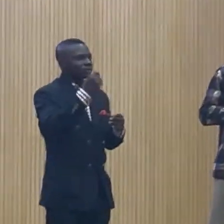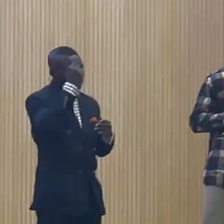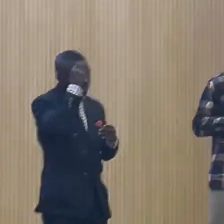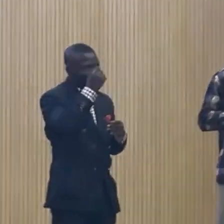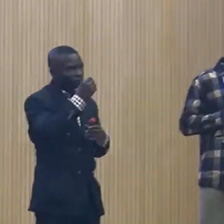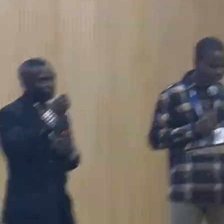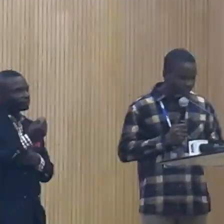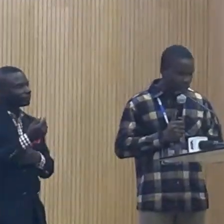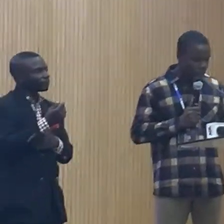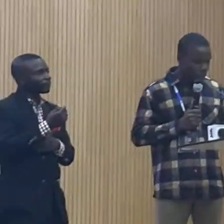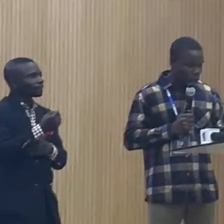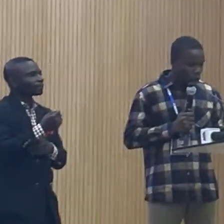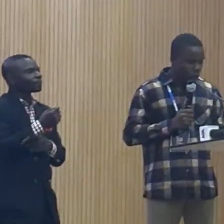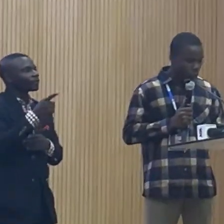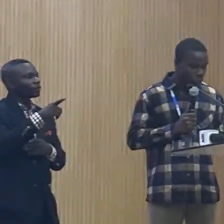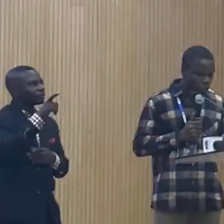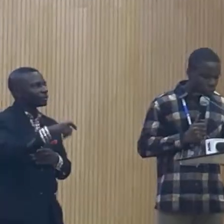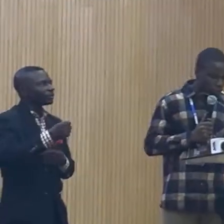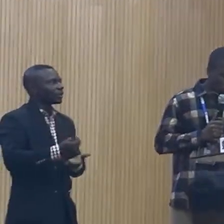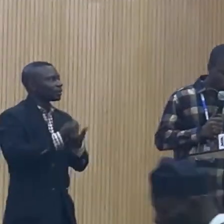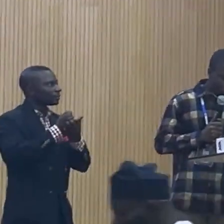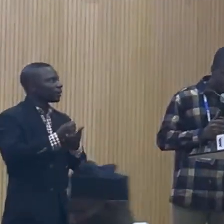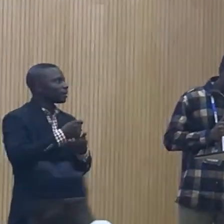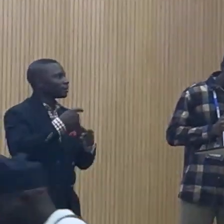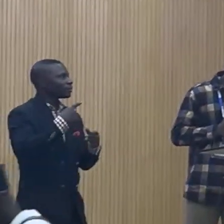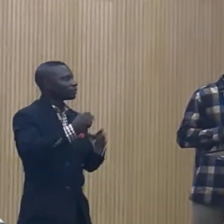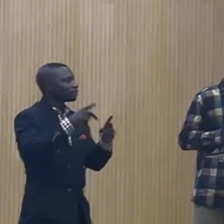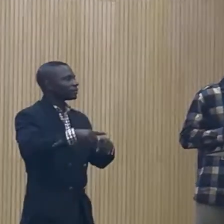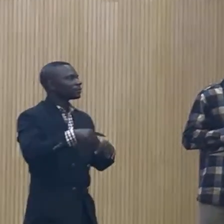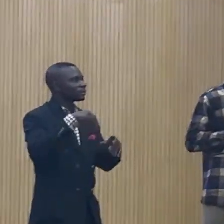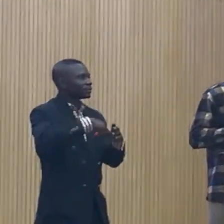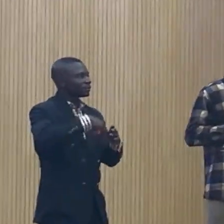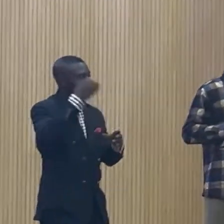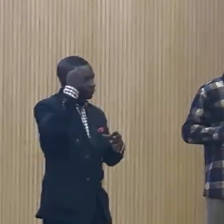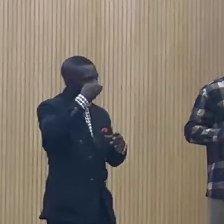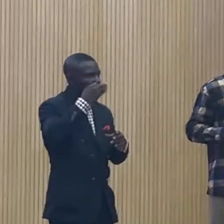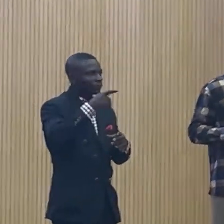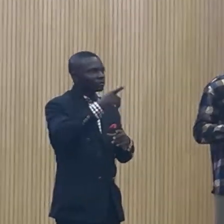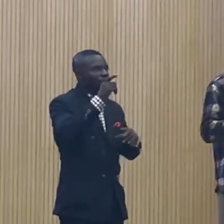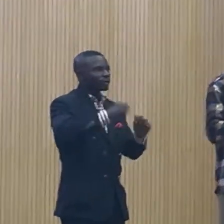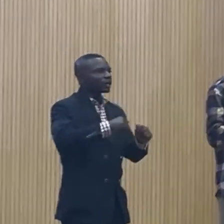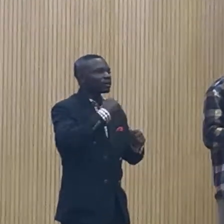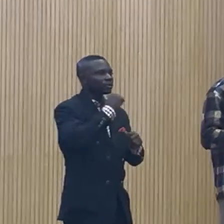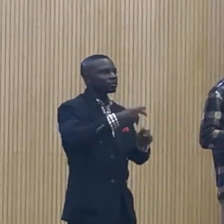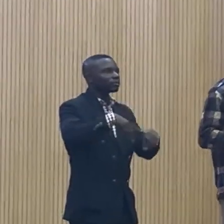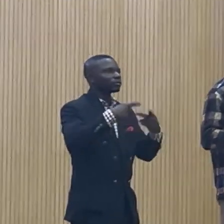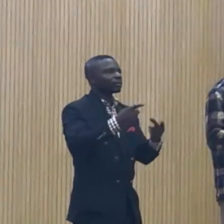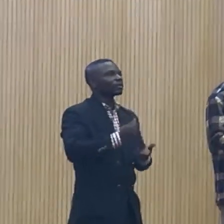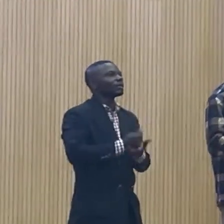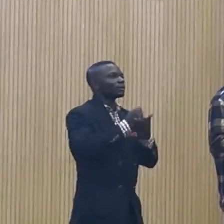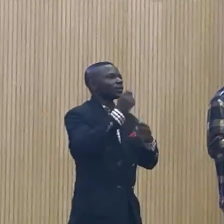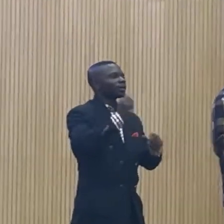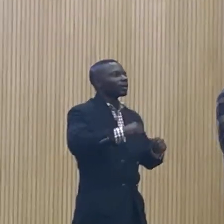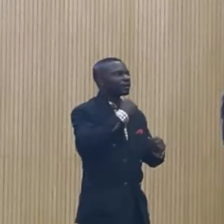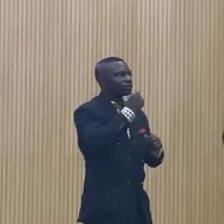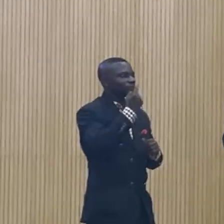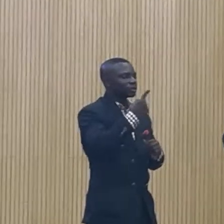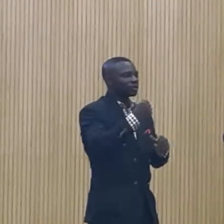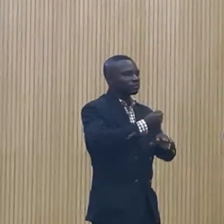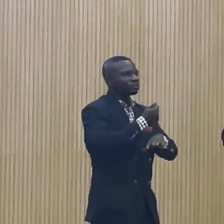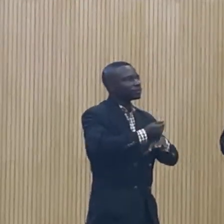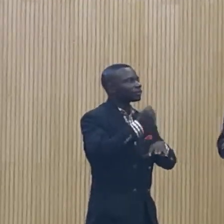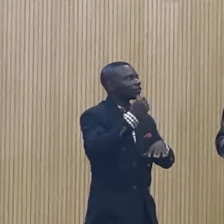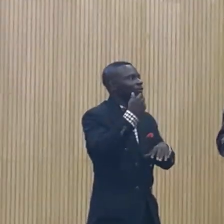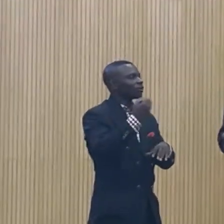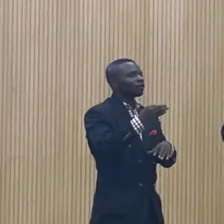imagine needing help, but the person in front of you cannot provide the help, cannot understand you based on the fact